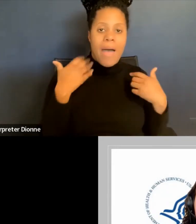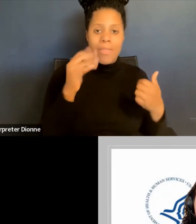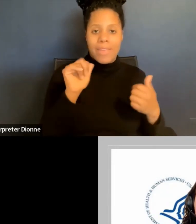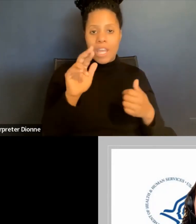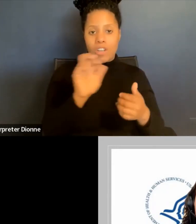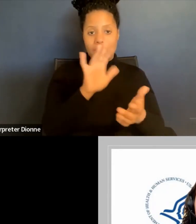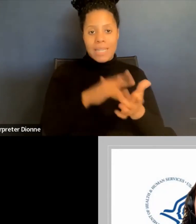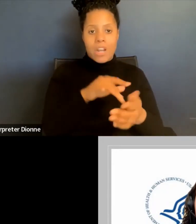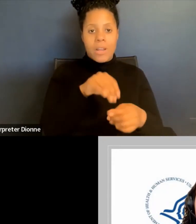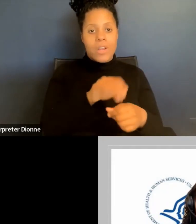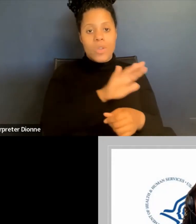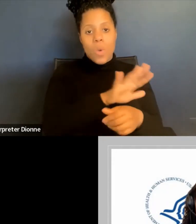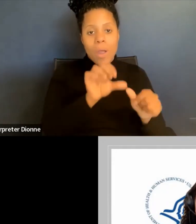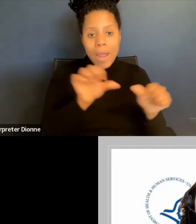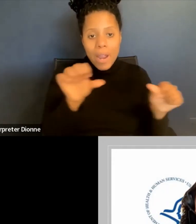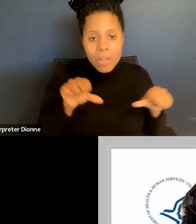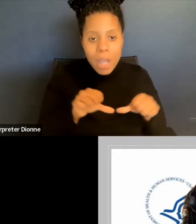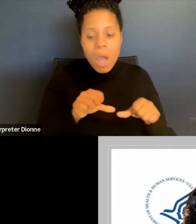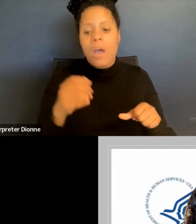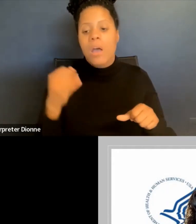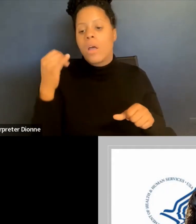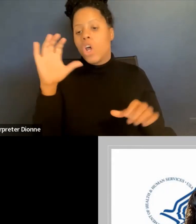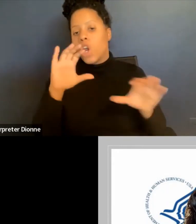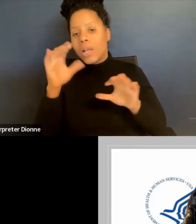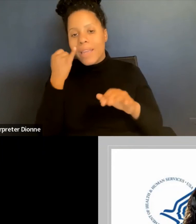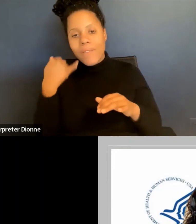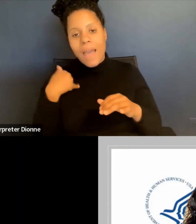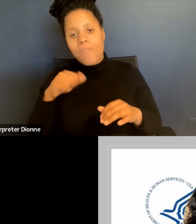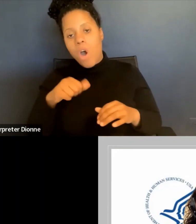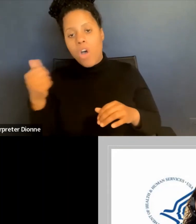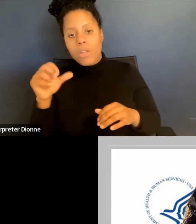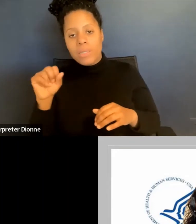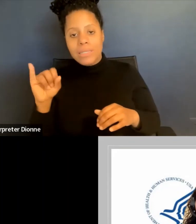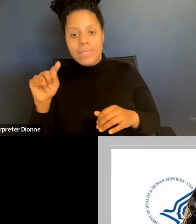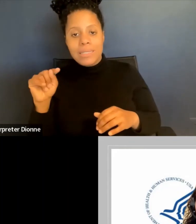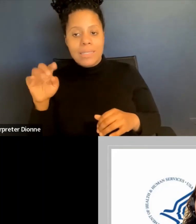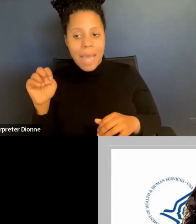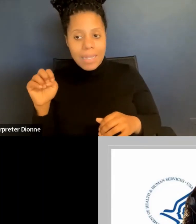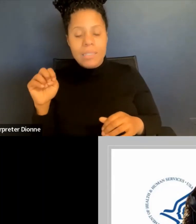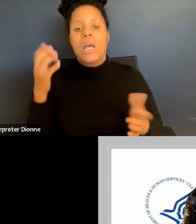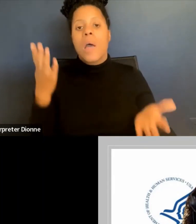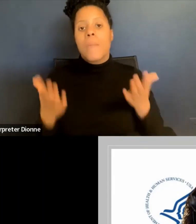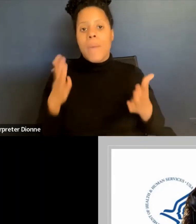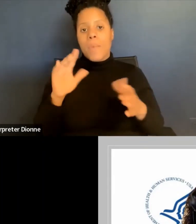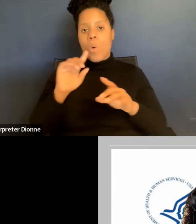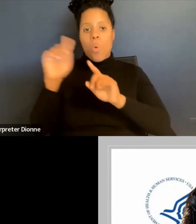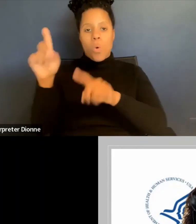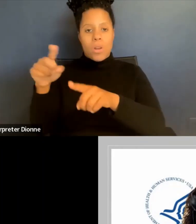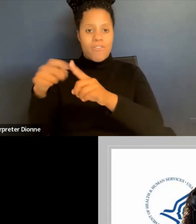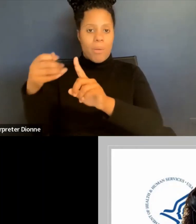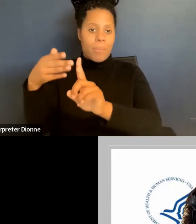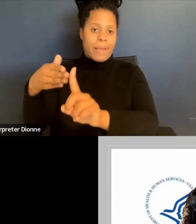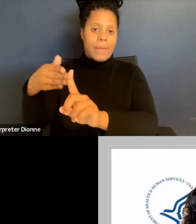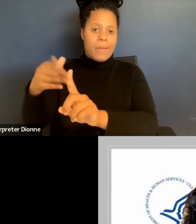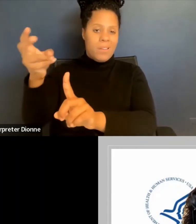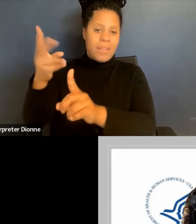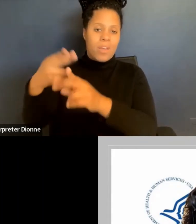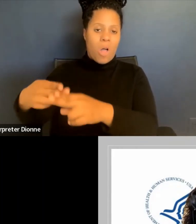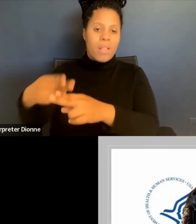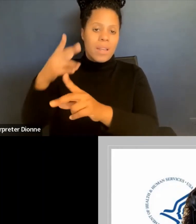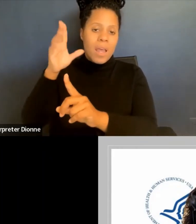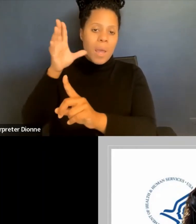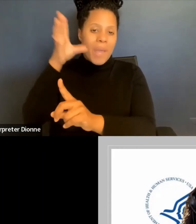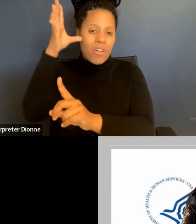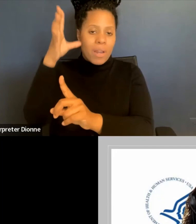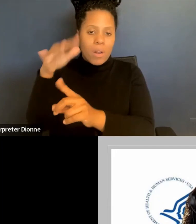or if there are other sites in your area. Health centers might be ordering these to a parent location, and maybe that site is